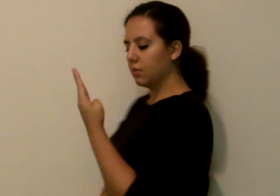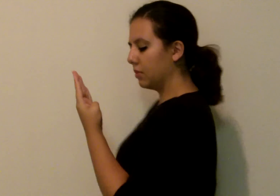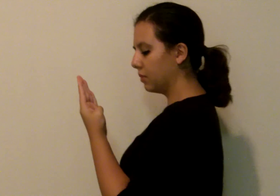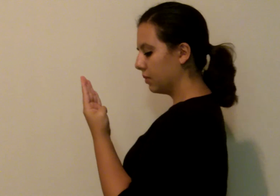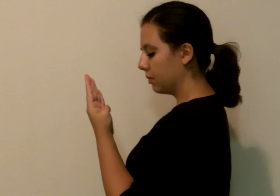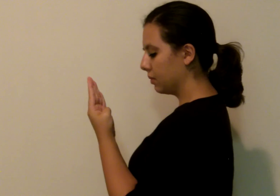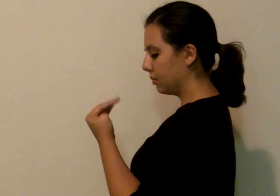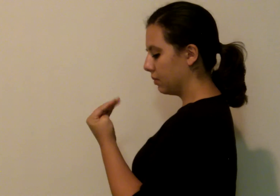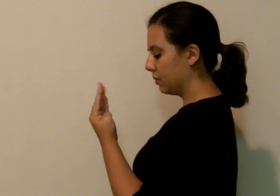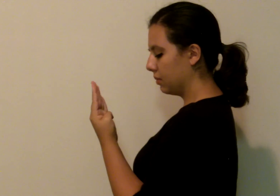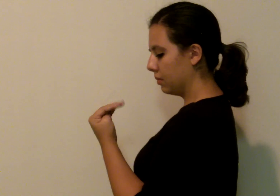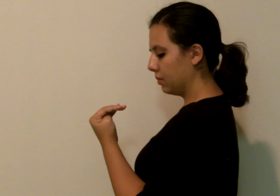Side, 14.